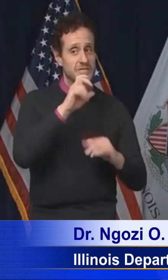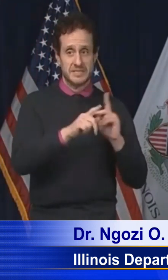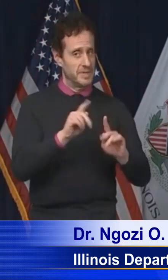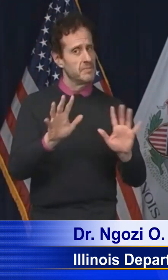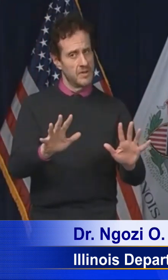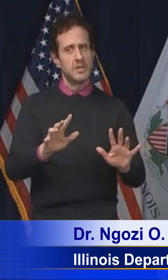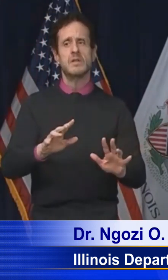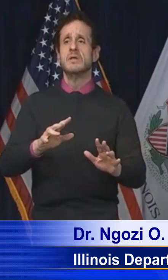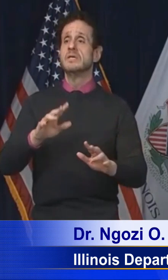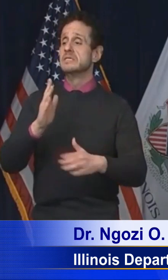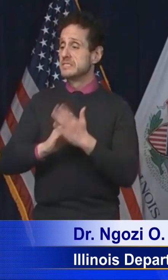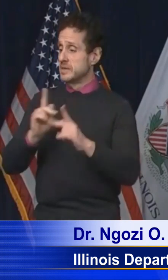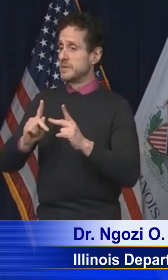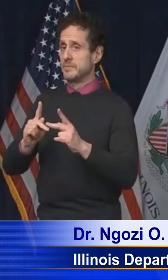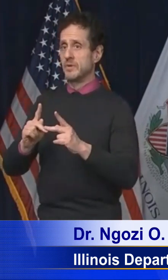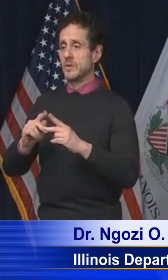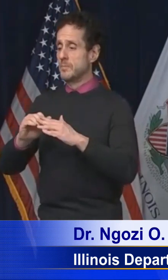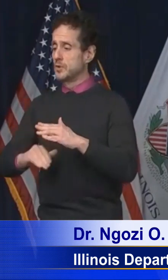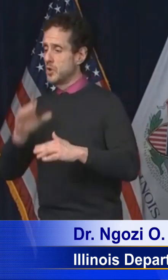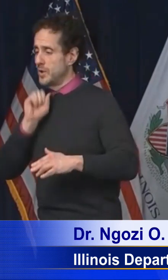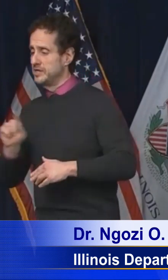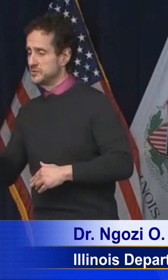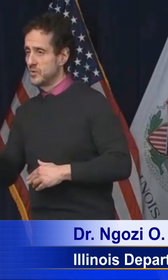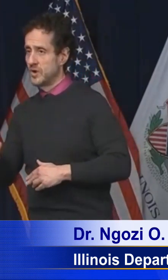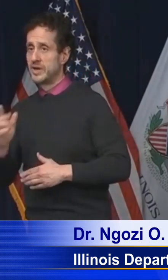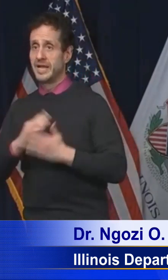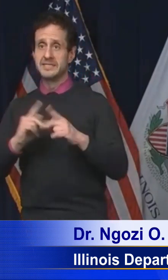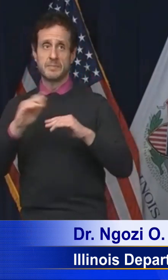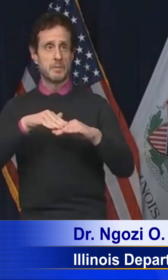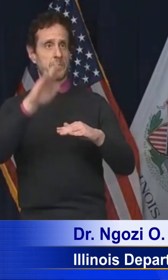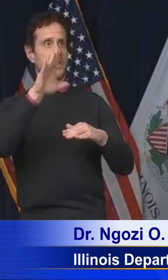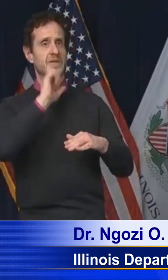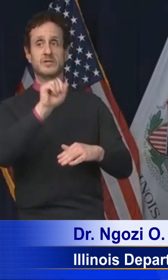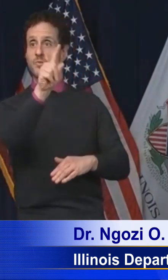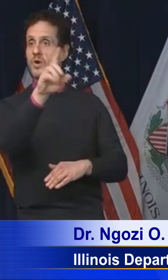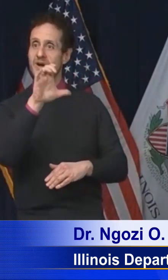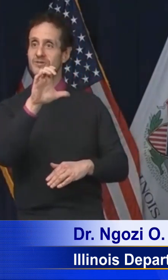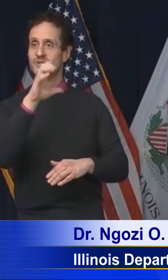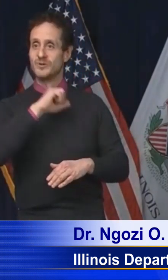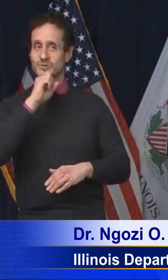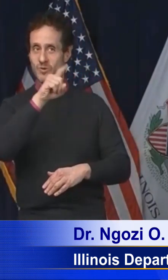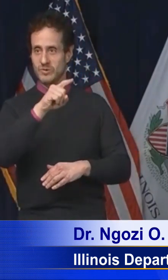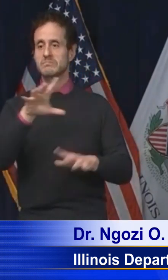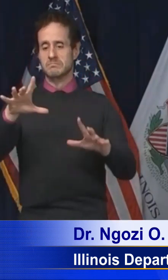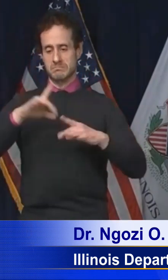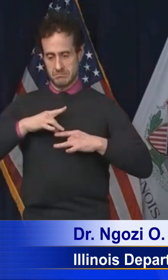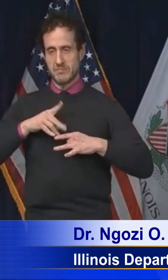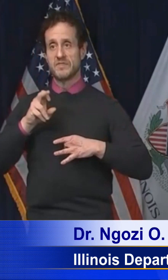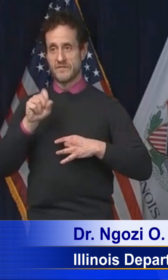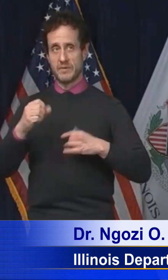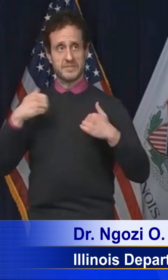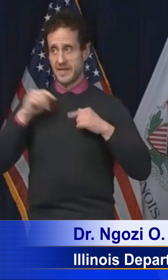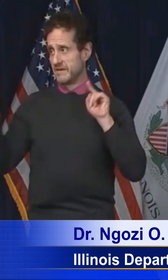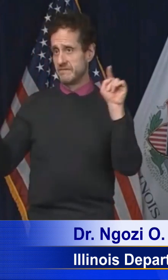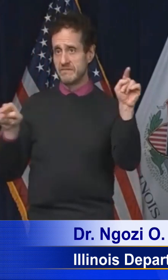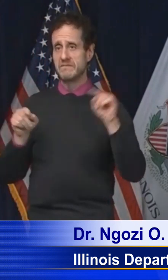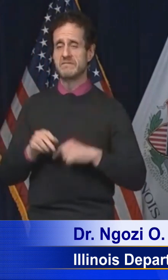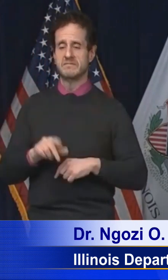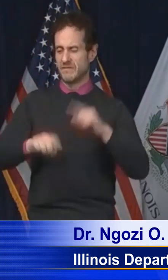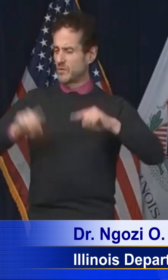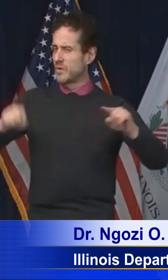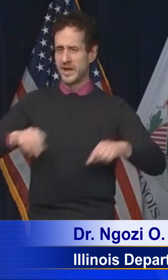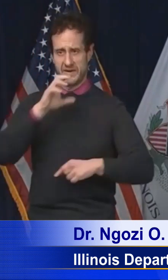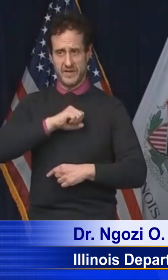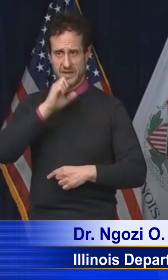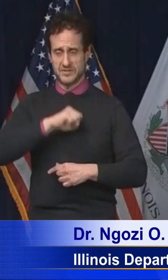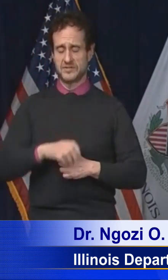seen individuals younger than 1 and over 100 years contracting the virus. We're